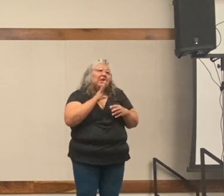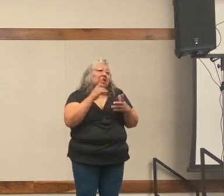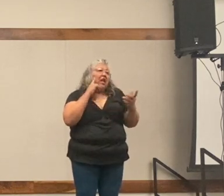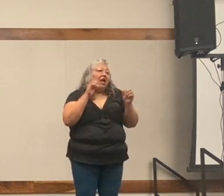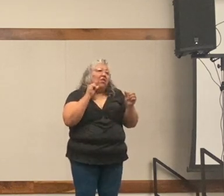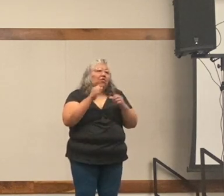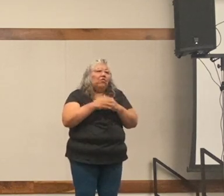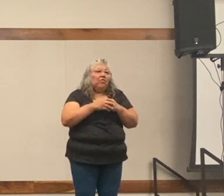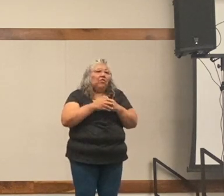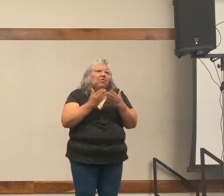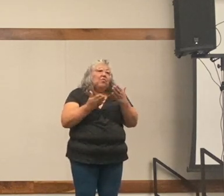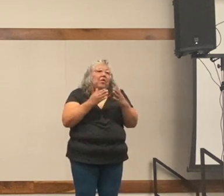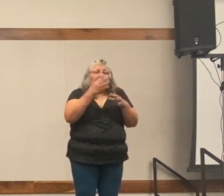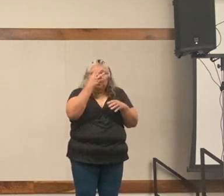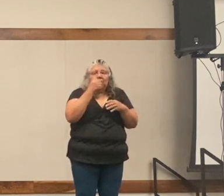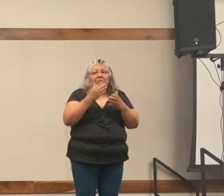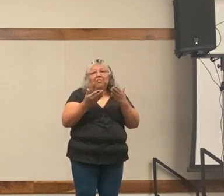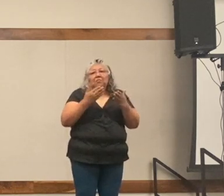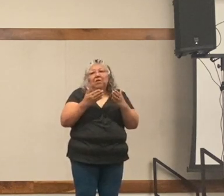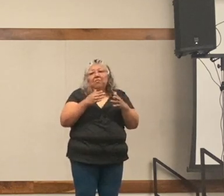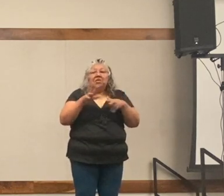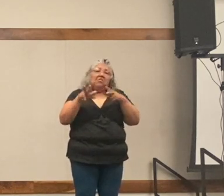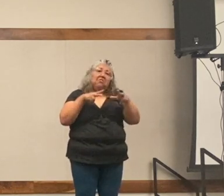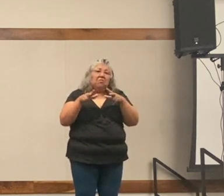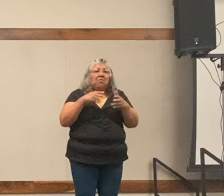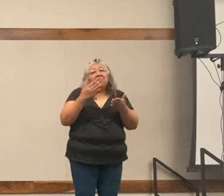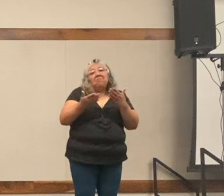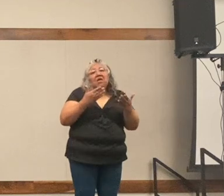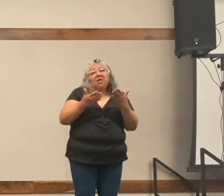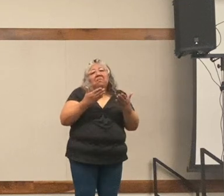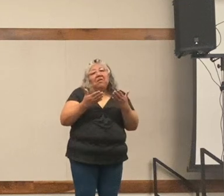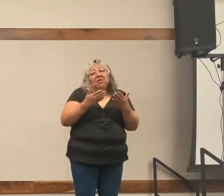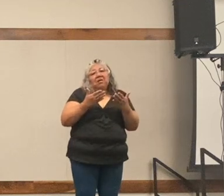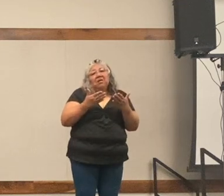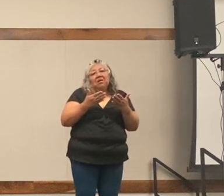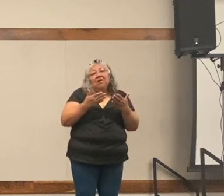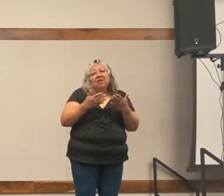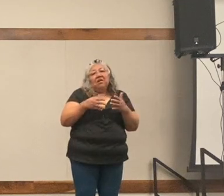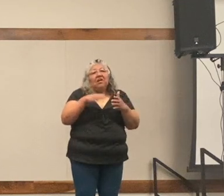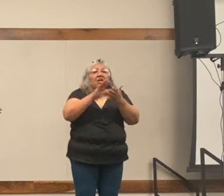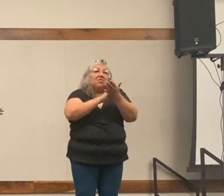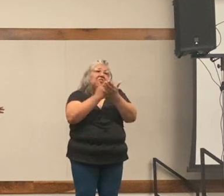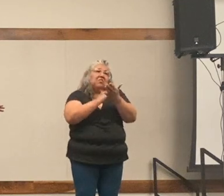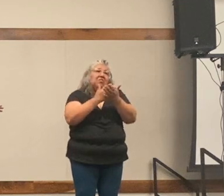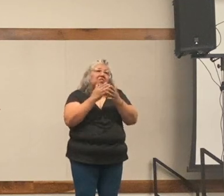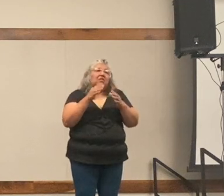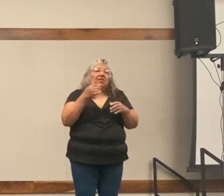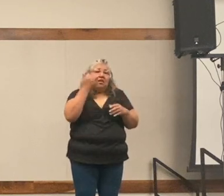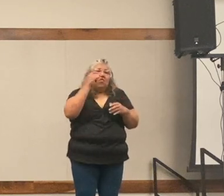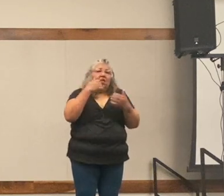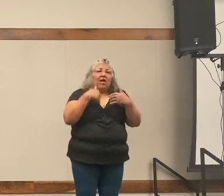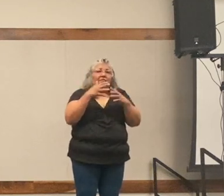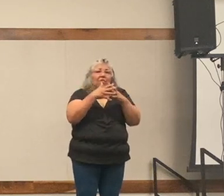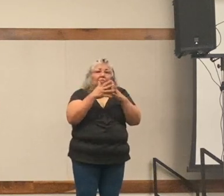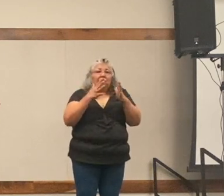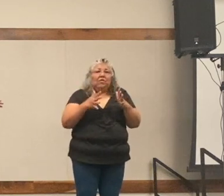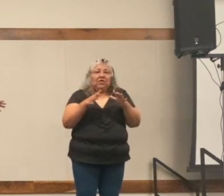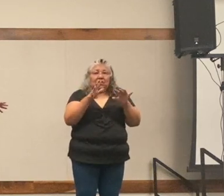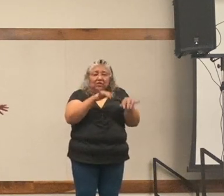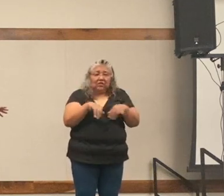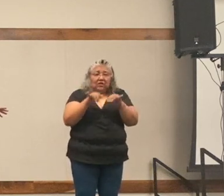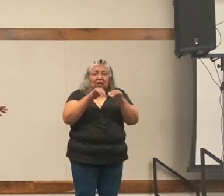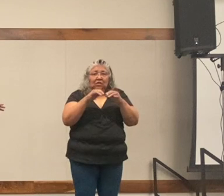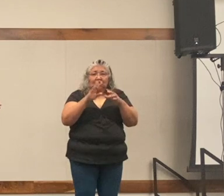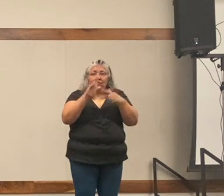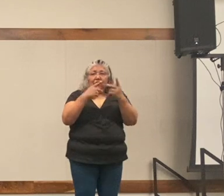louder. He's probably sleeping. Maybe he took a walk. Or maybe he's cooking dinner, right? If you have the American Standard Version, I